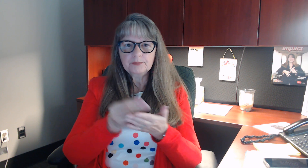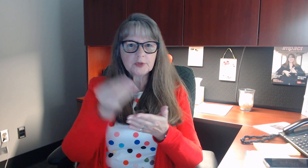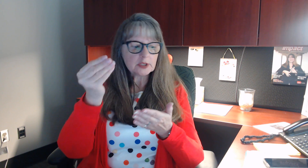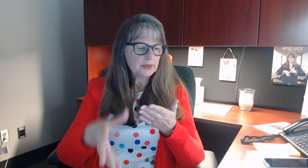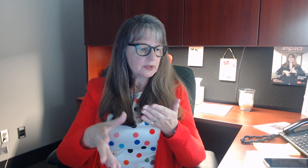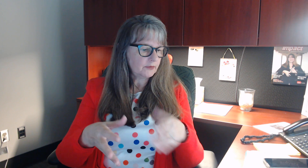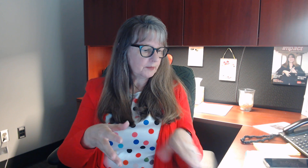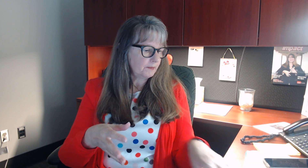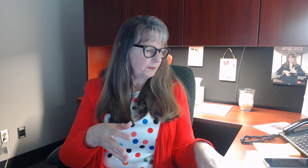It's expensive.